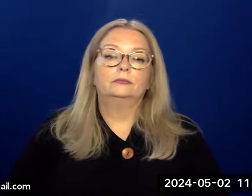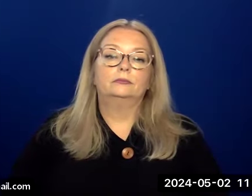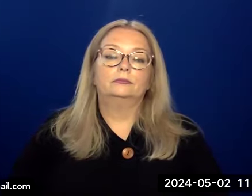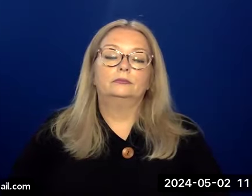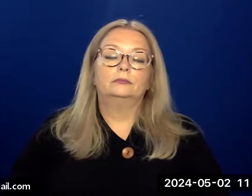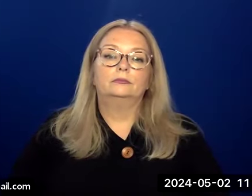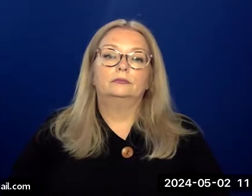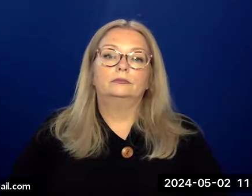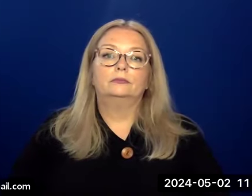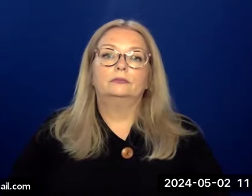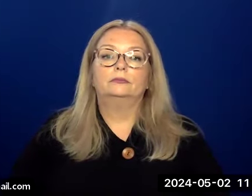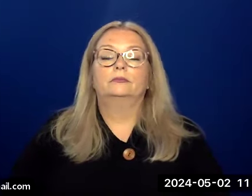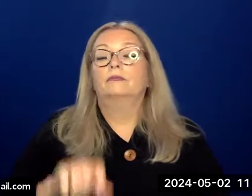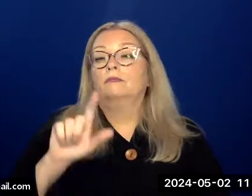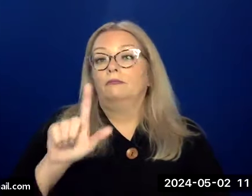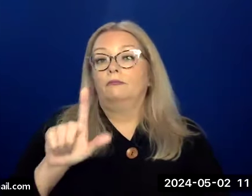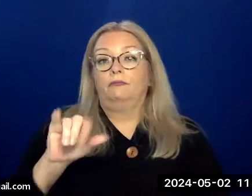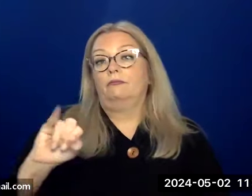We have Lisa.